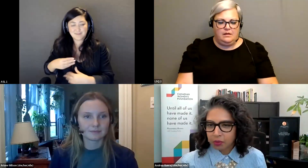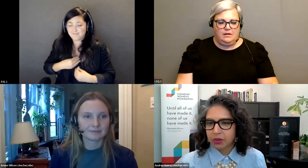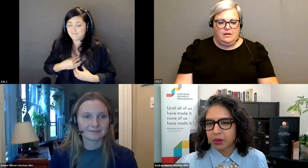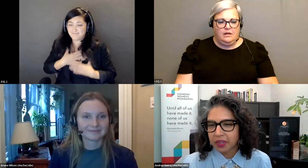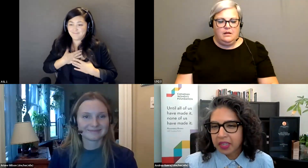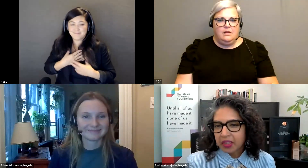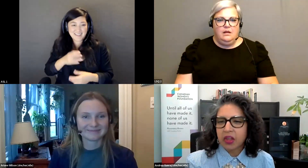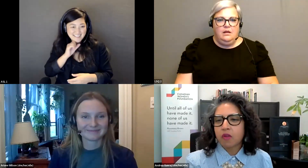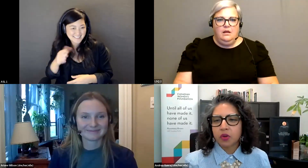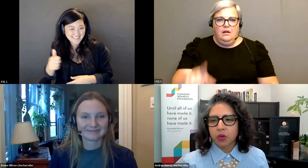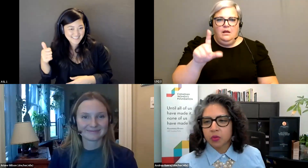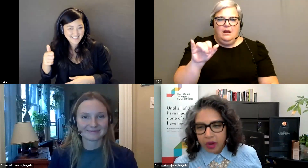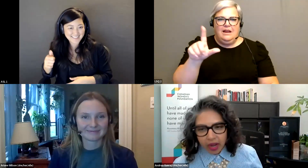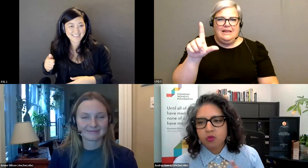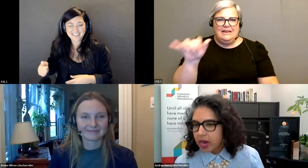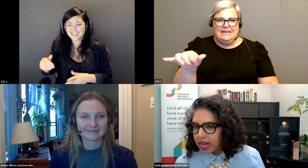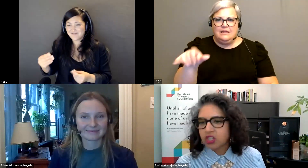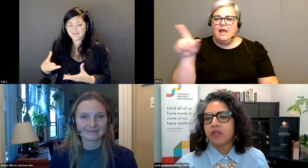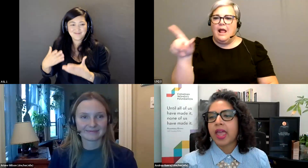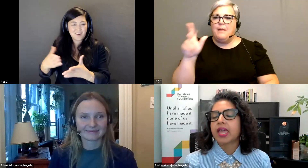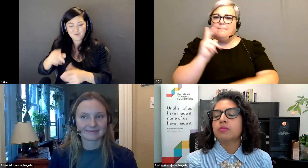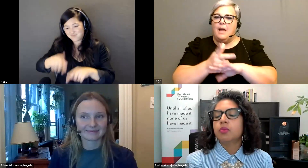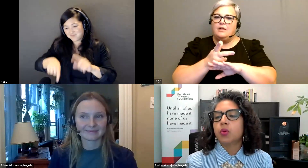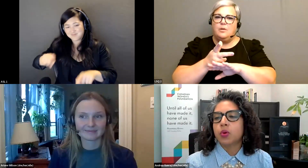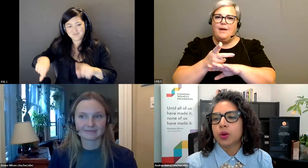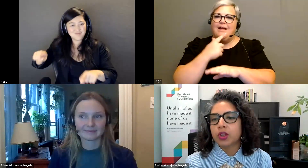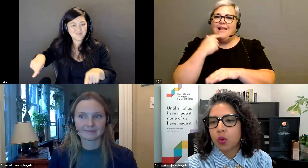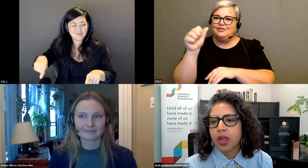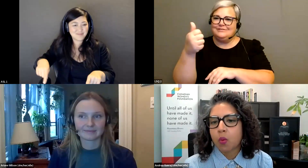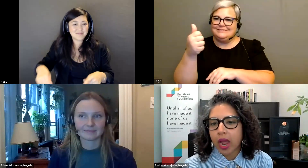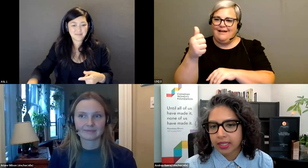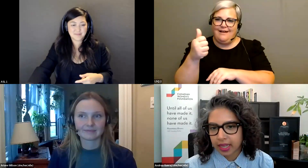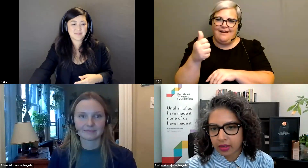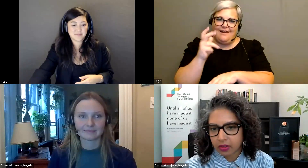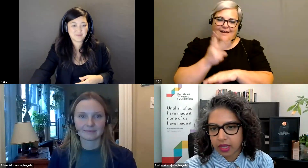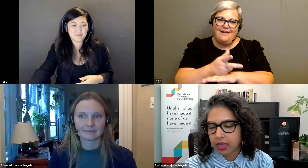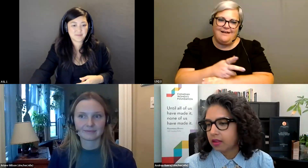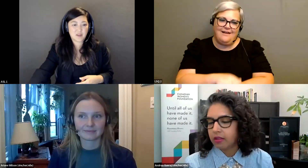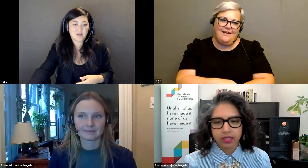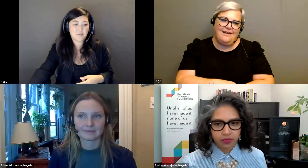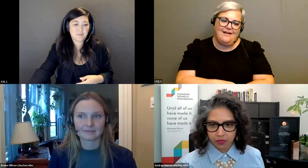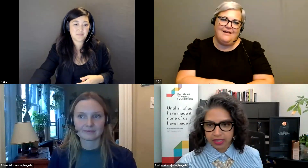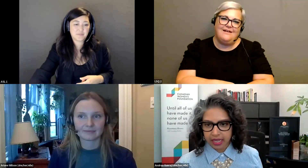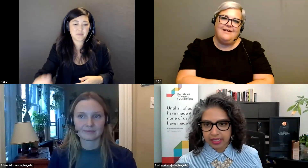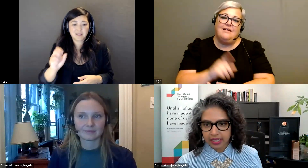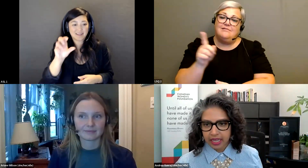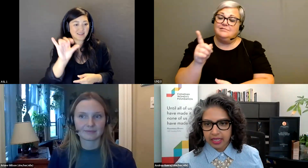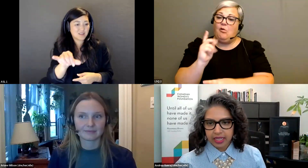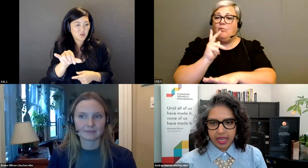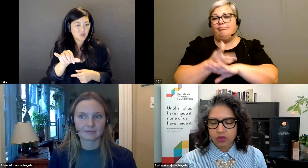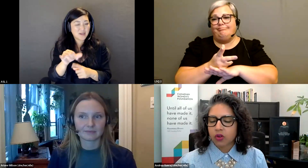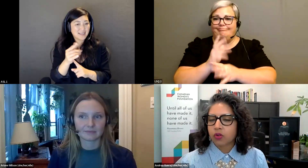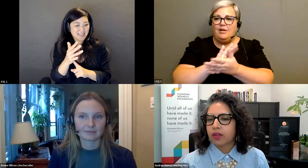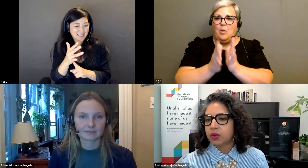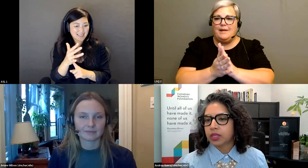mini entrepreneur, they offer a range of hand-poured soy wax candles in lots of different scents.